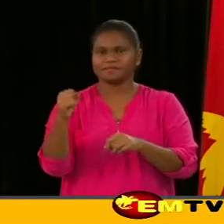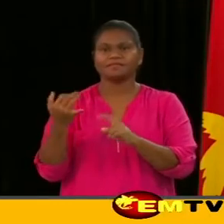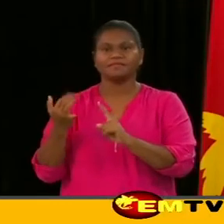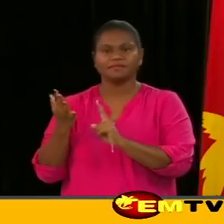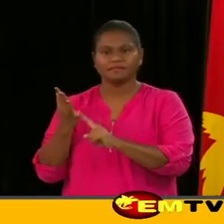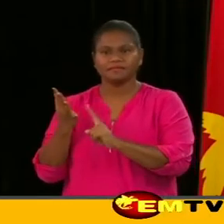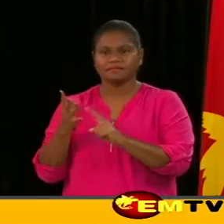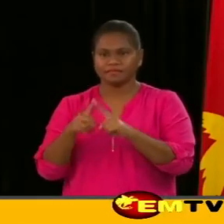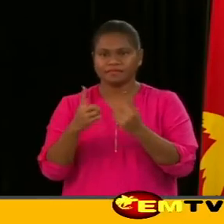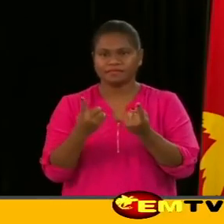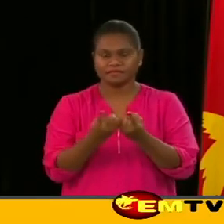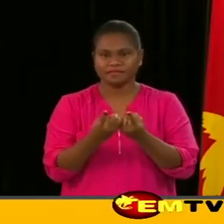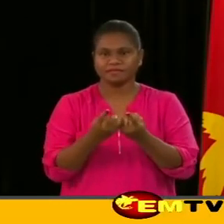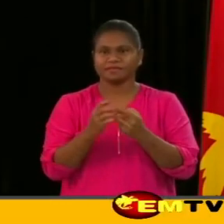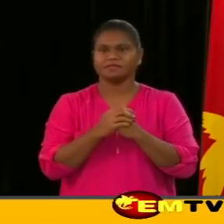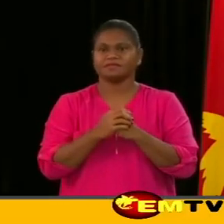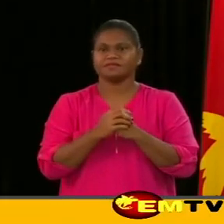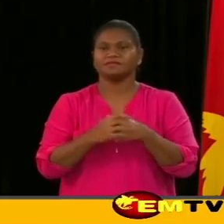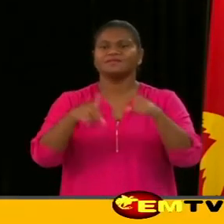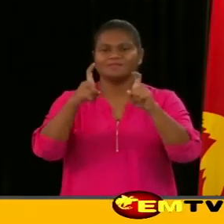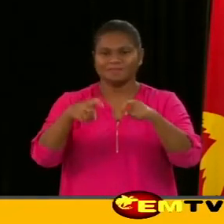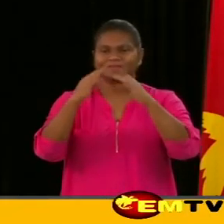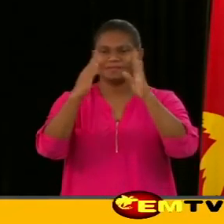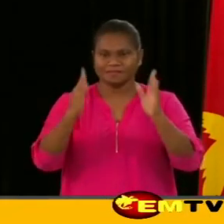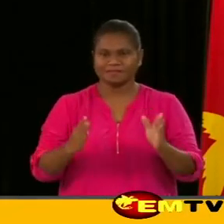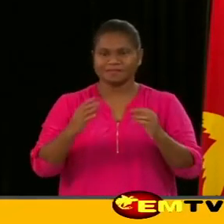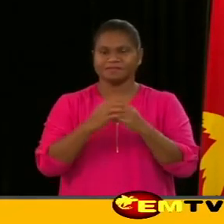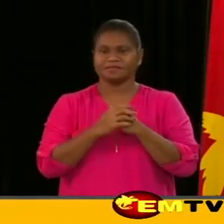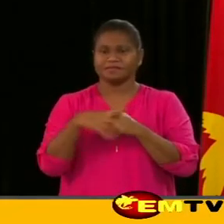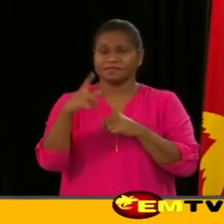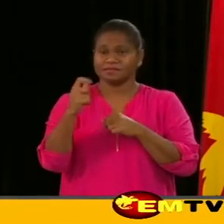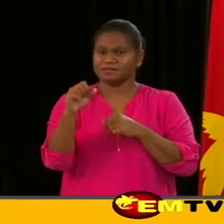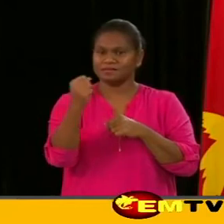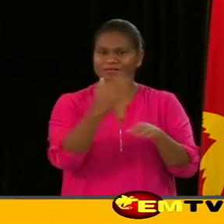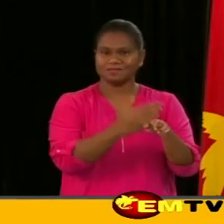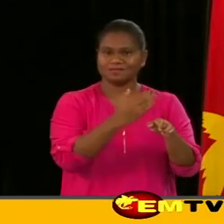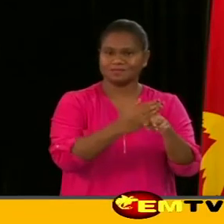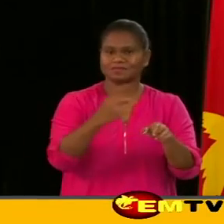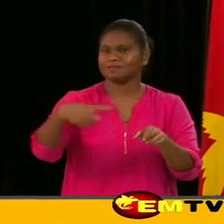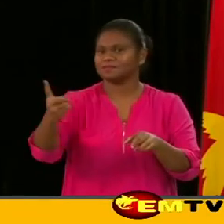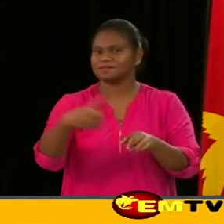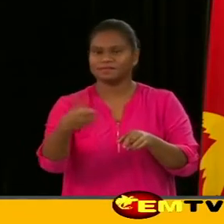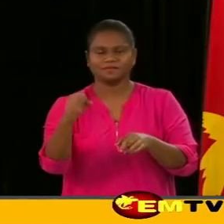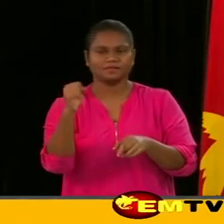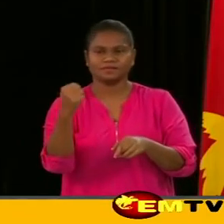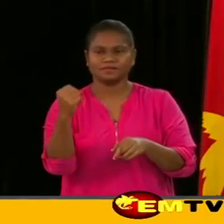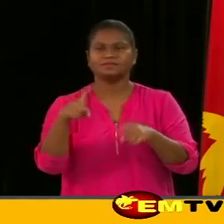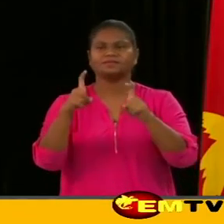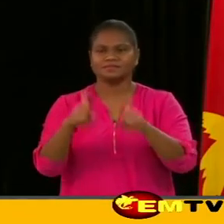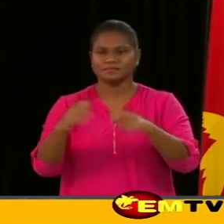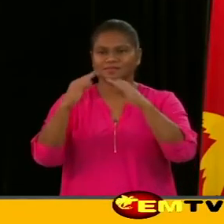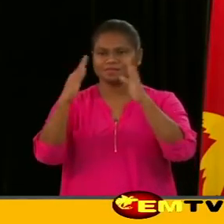important something, simply him. Stop the house. Suppose you don't want to walk outside, stop the house to solo. Area blue